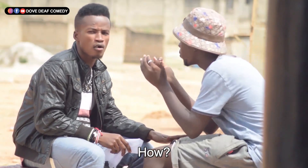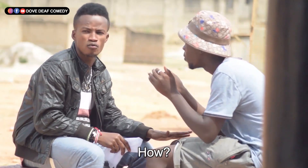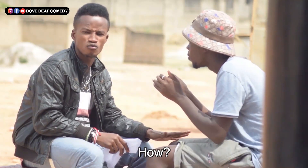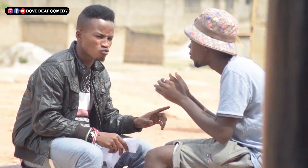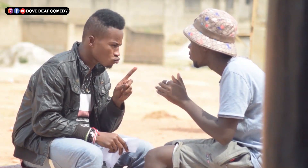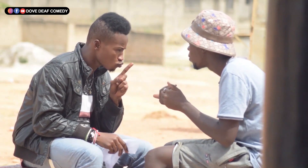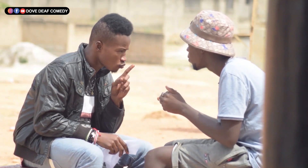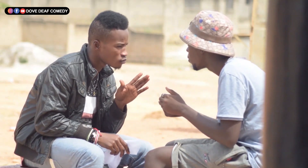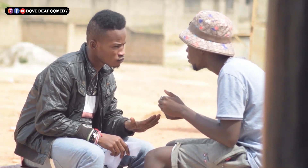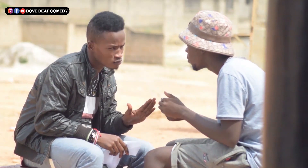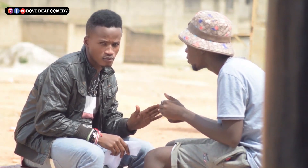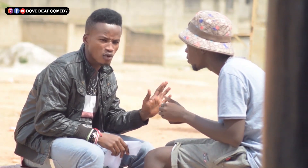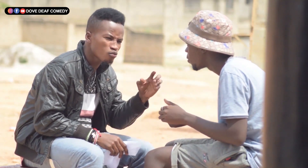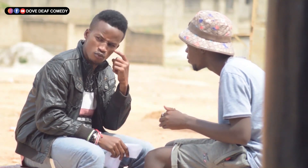How?